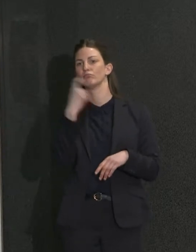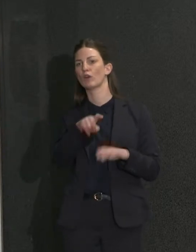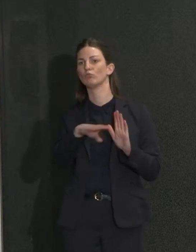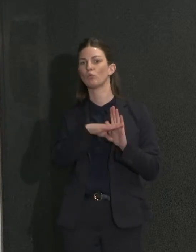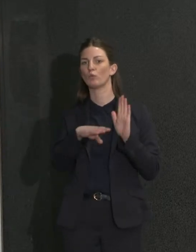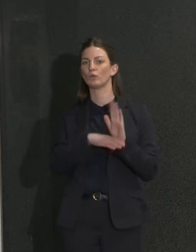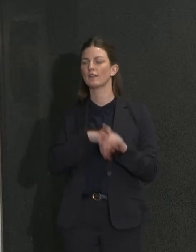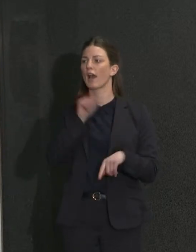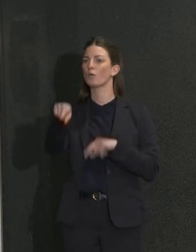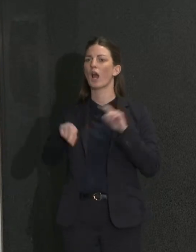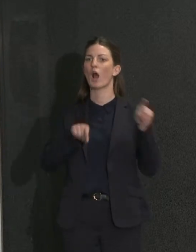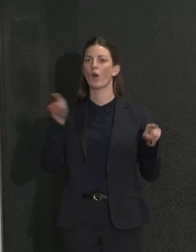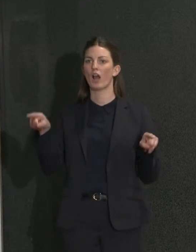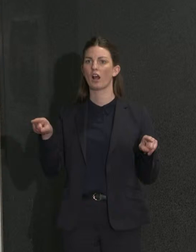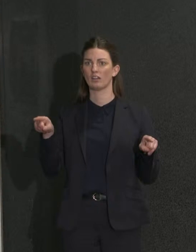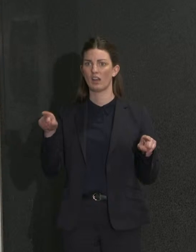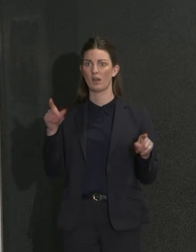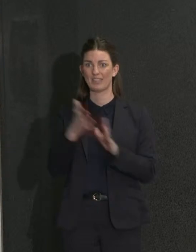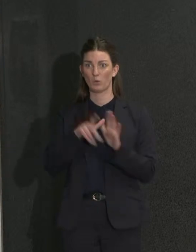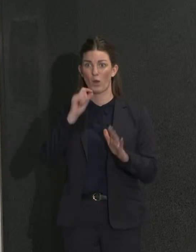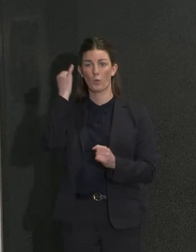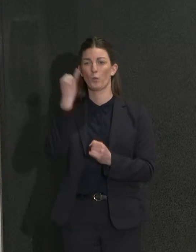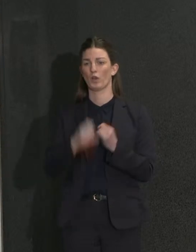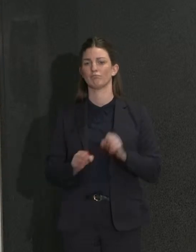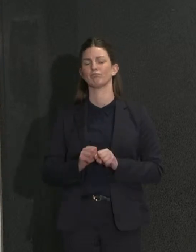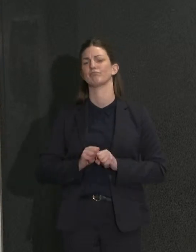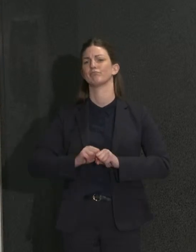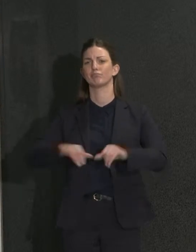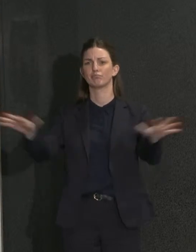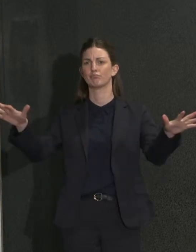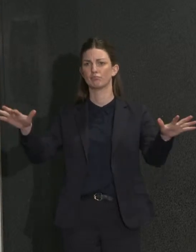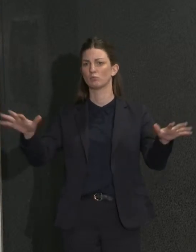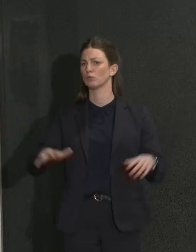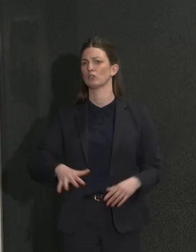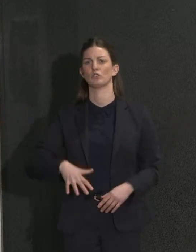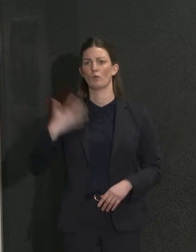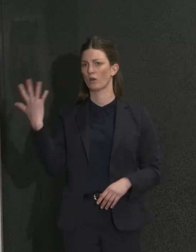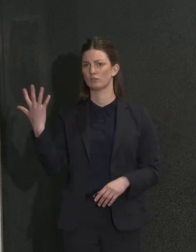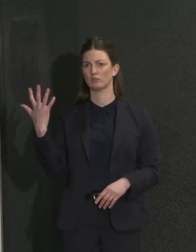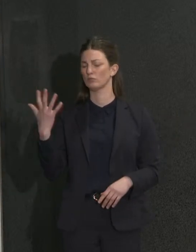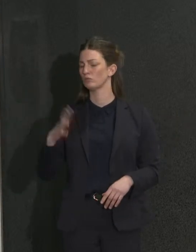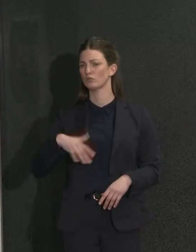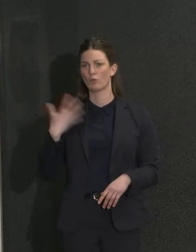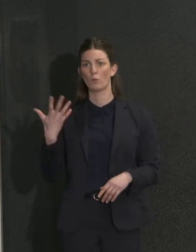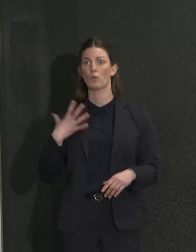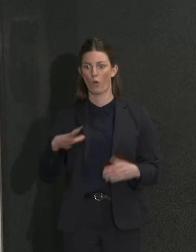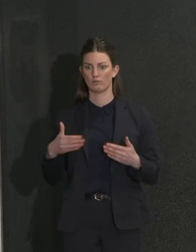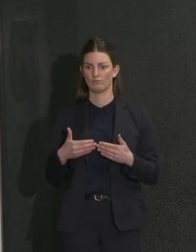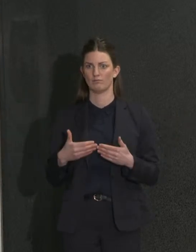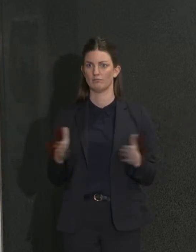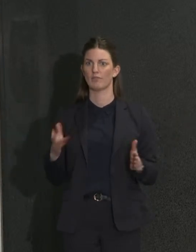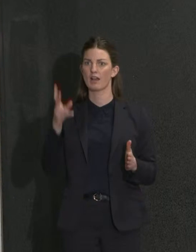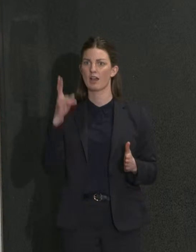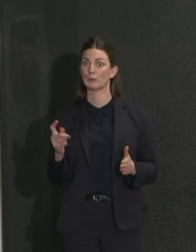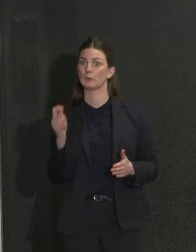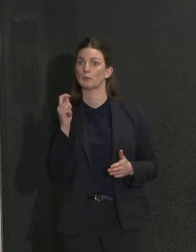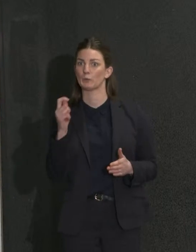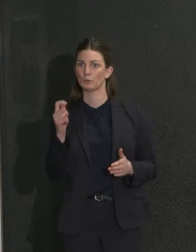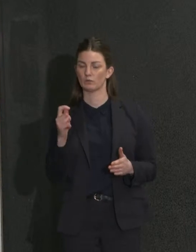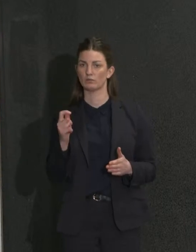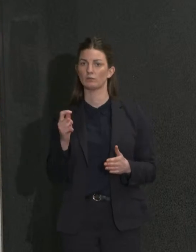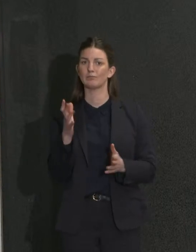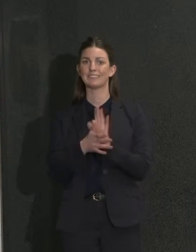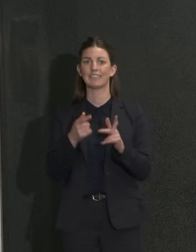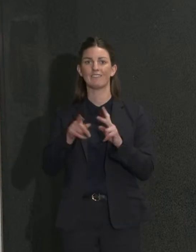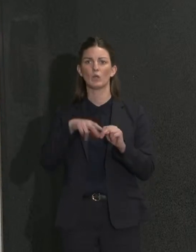what we want. That's not how we get through this and get open again. It's in fact how we, if we make bad choices, the